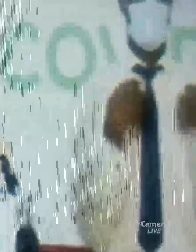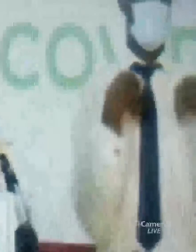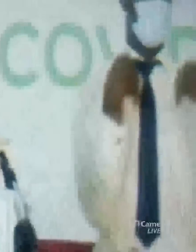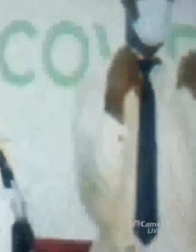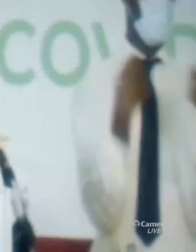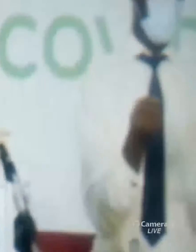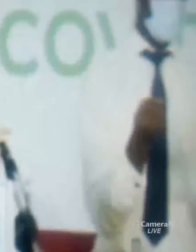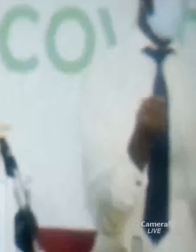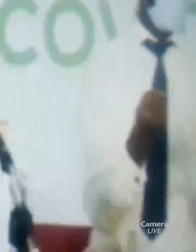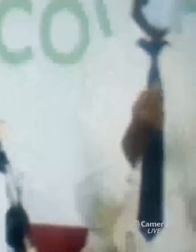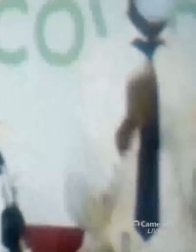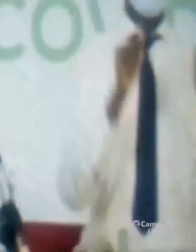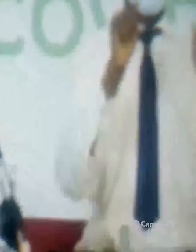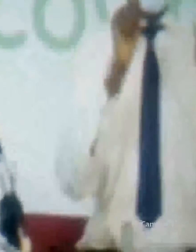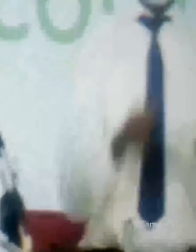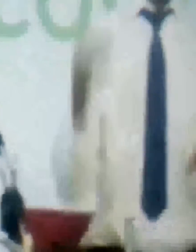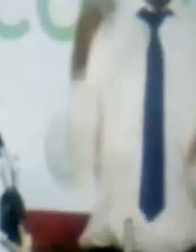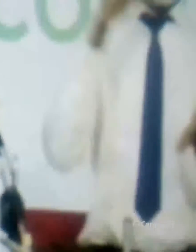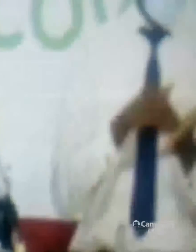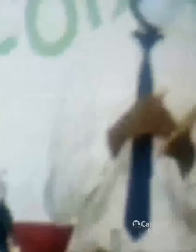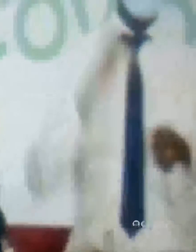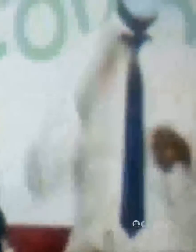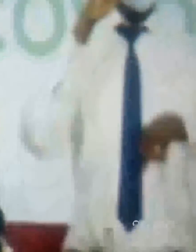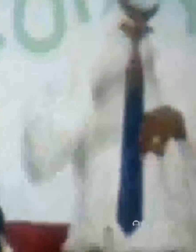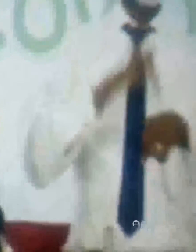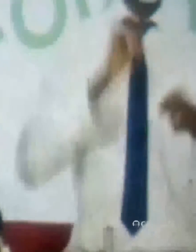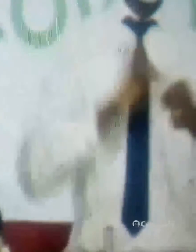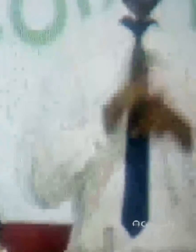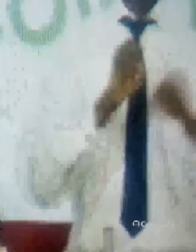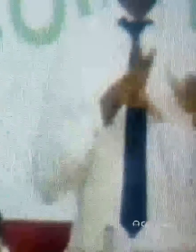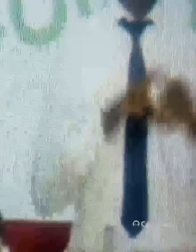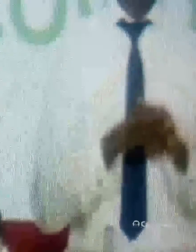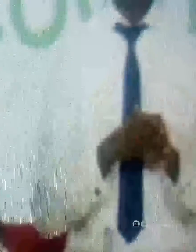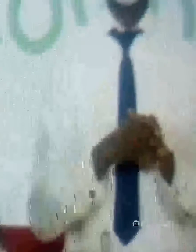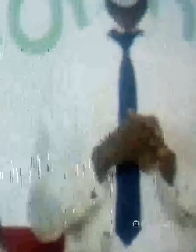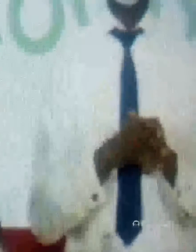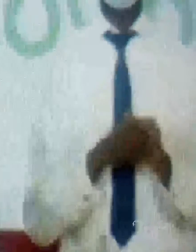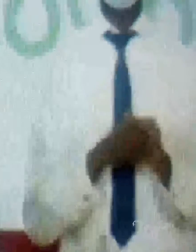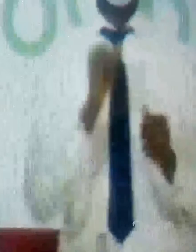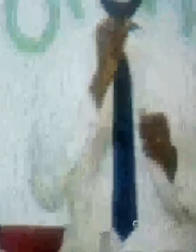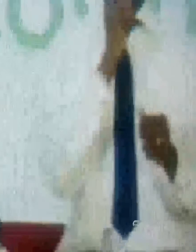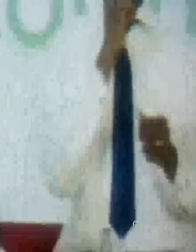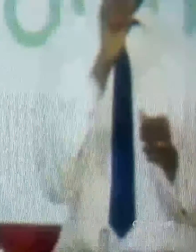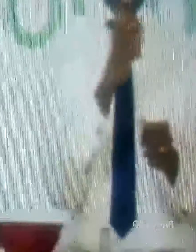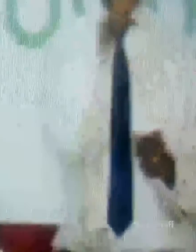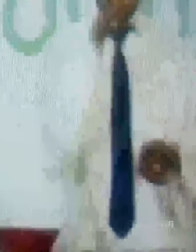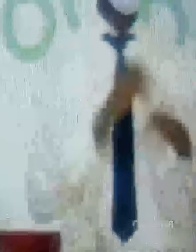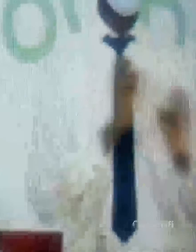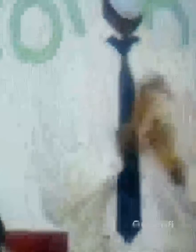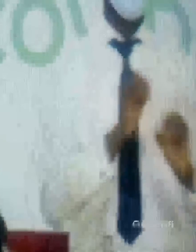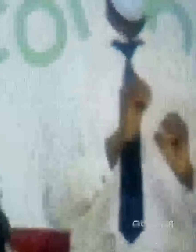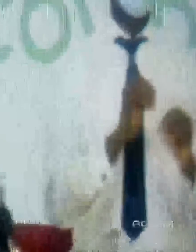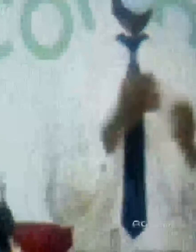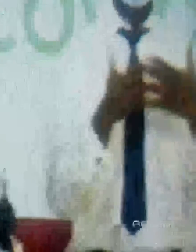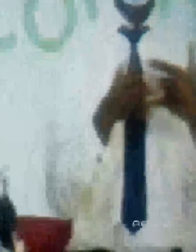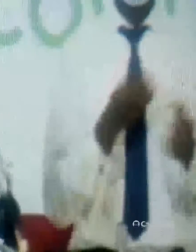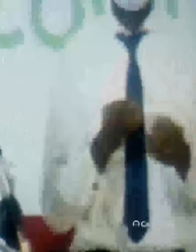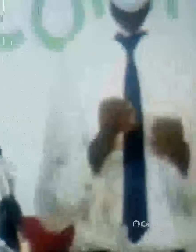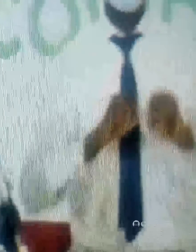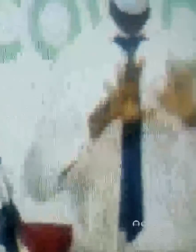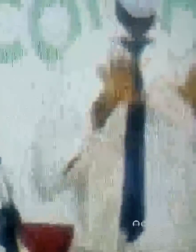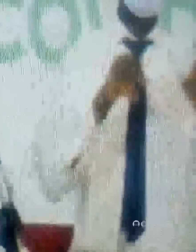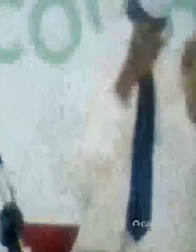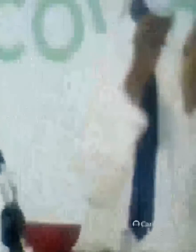a reinfection and not a case of persisting infection from the first case. So you do that either by virus isolation